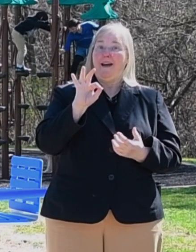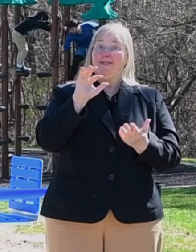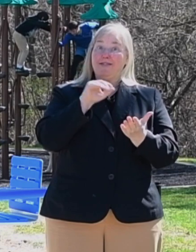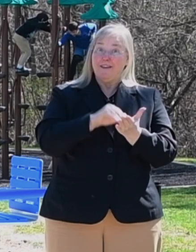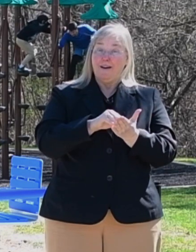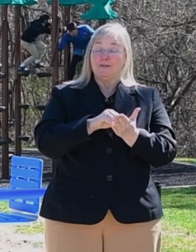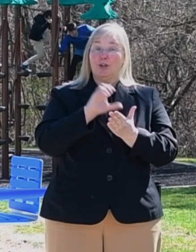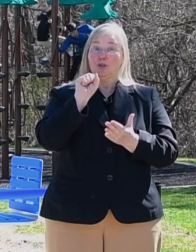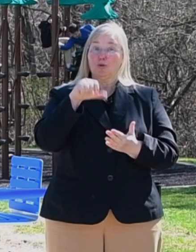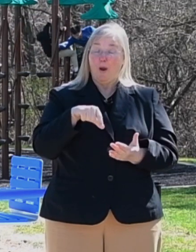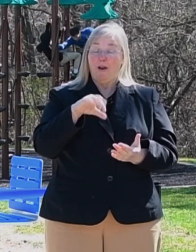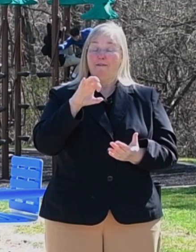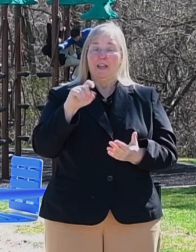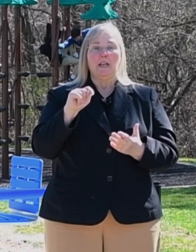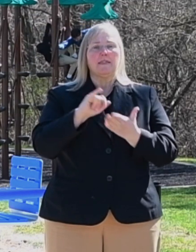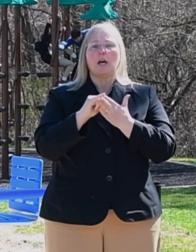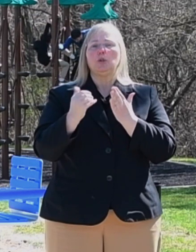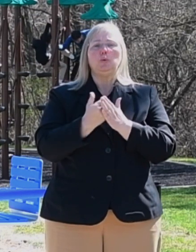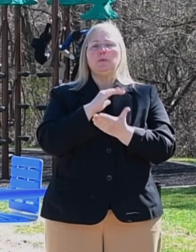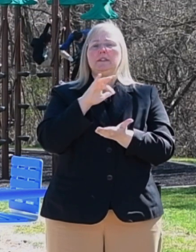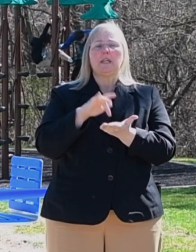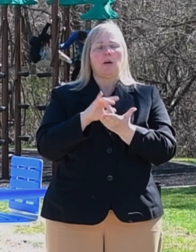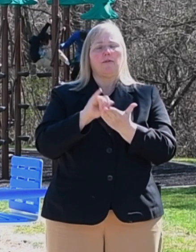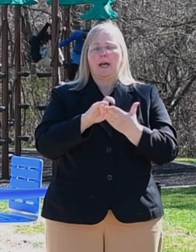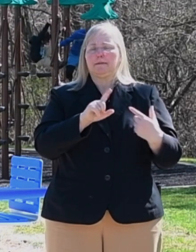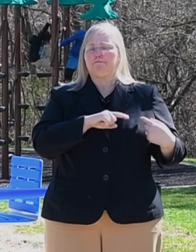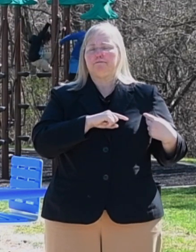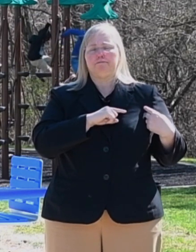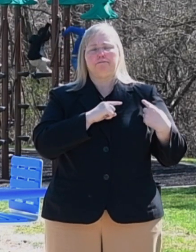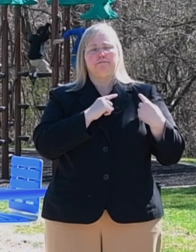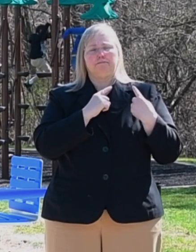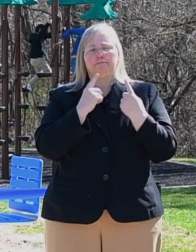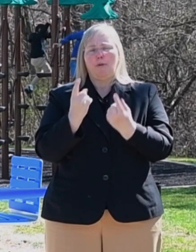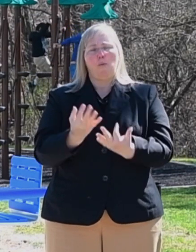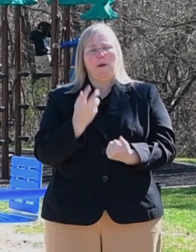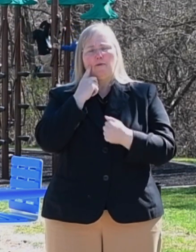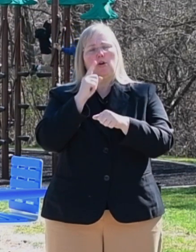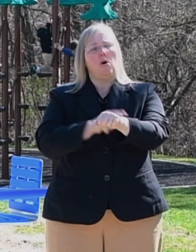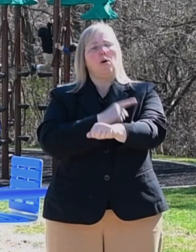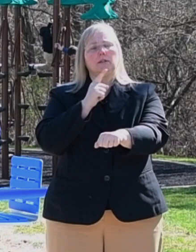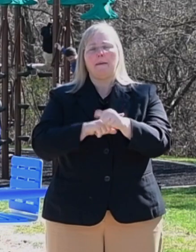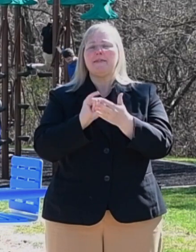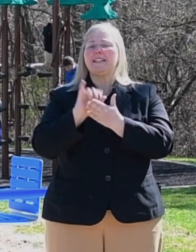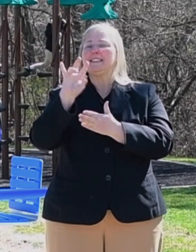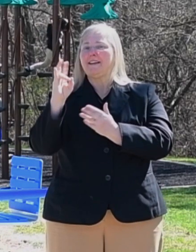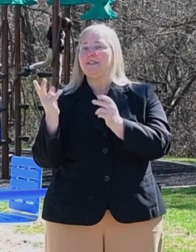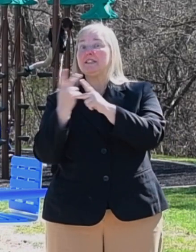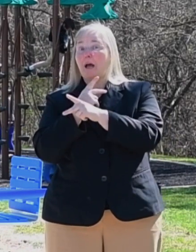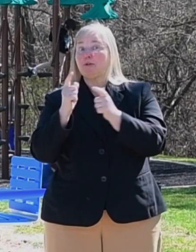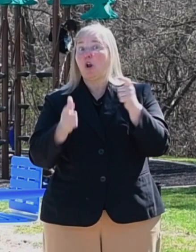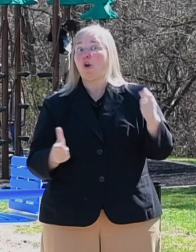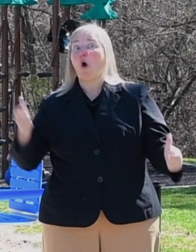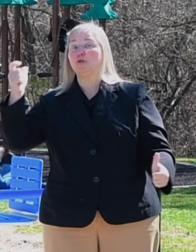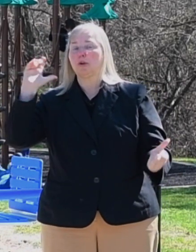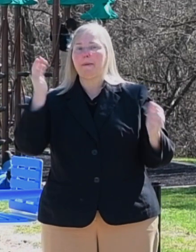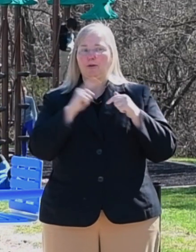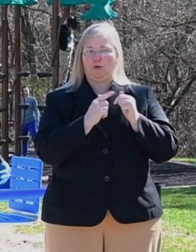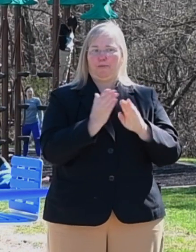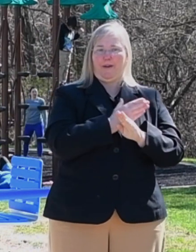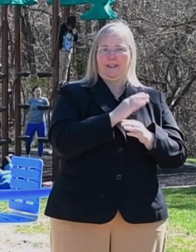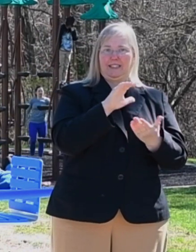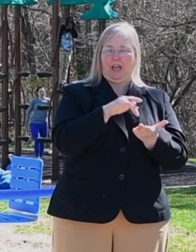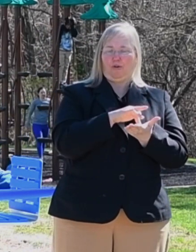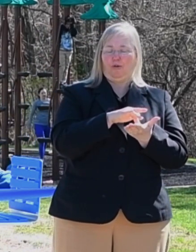square feet, the new center, which has been a long time coming, is 7 times larger than the previous center. This center will